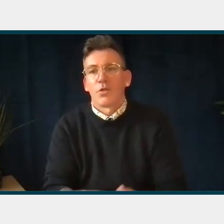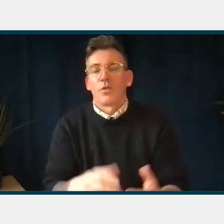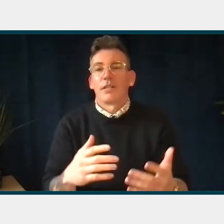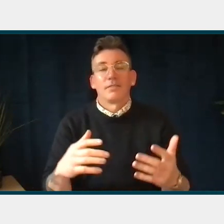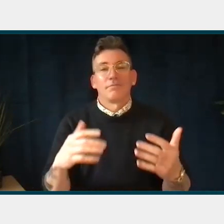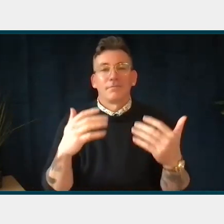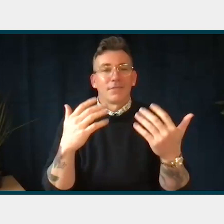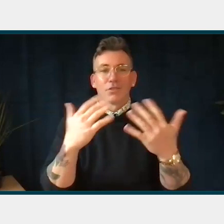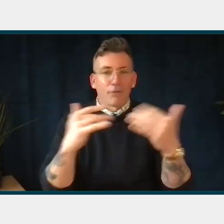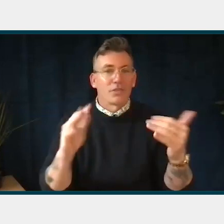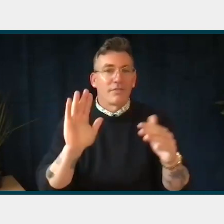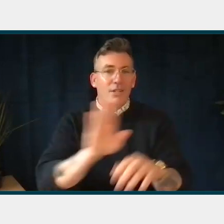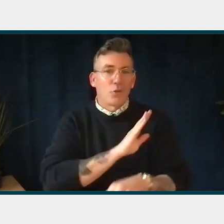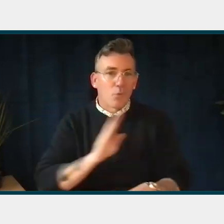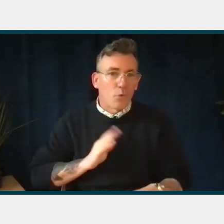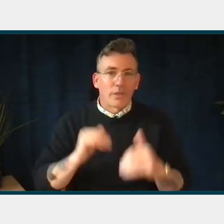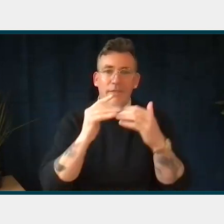of people every time?